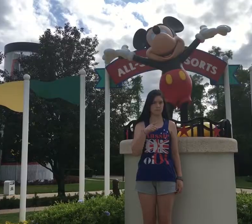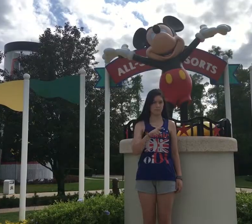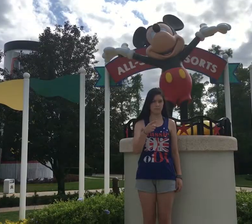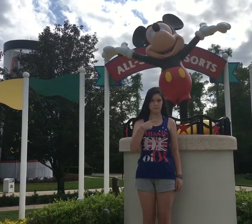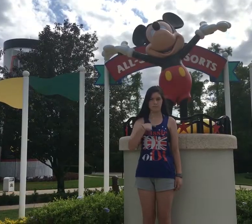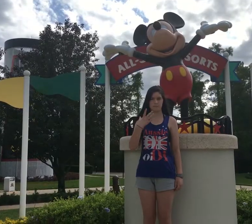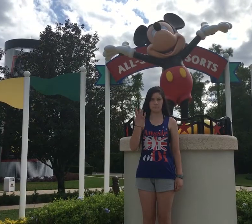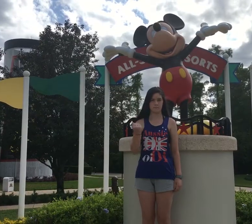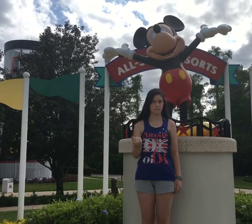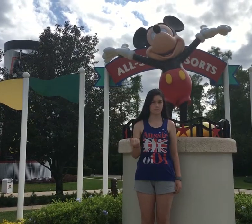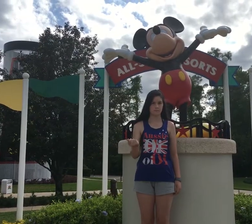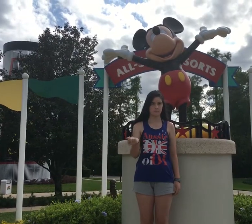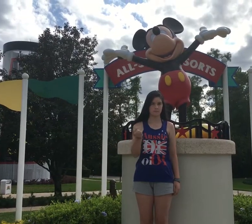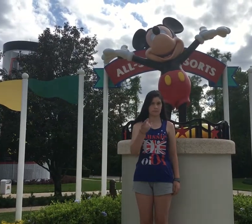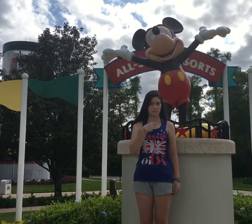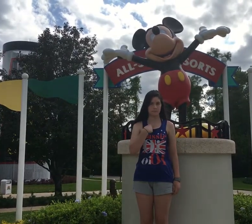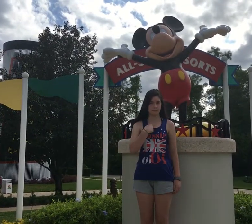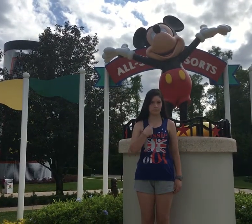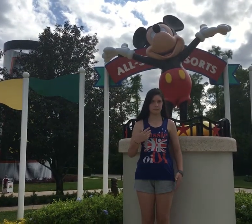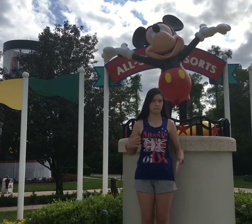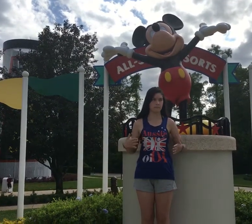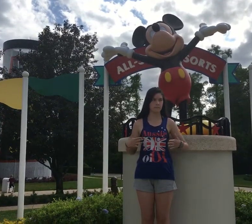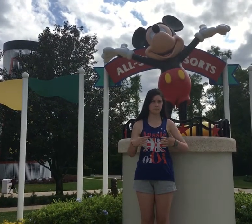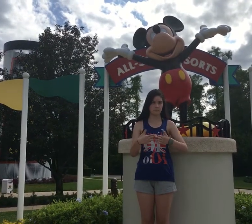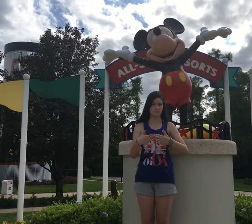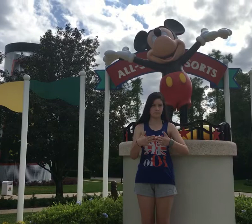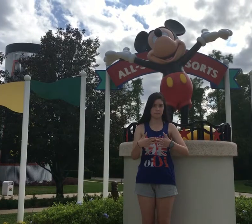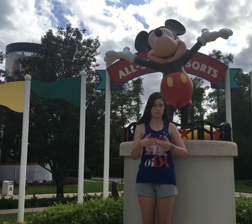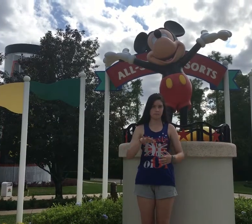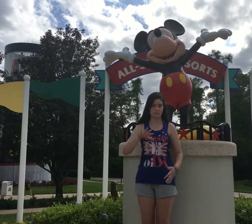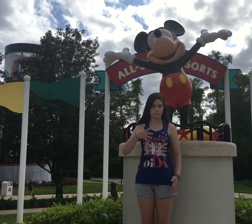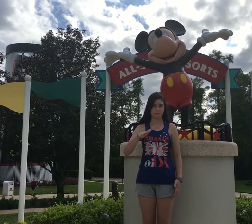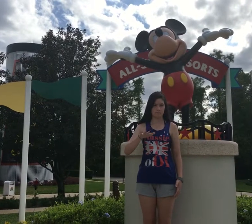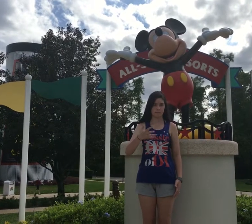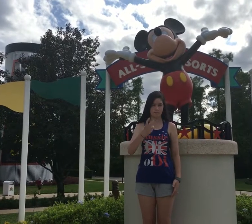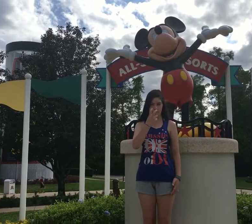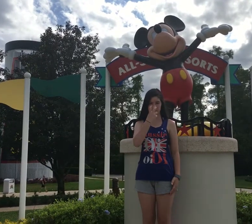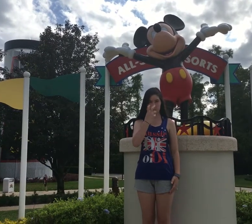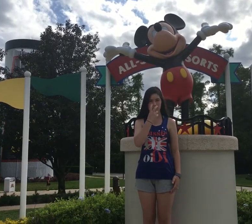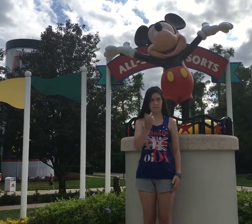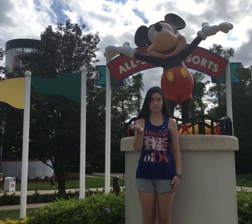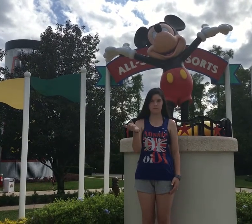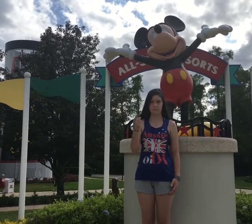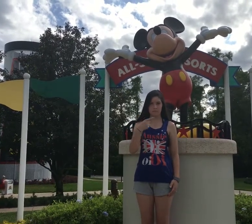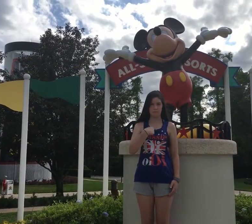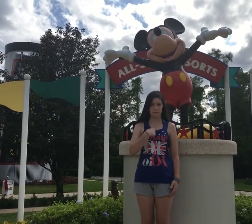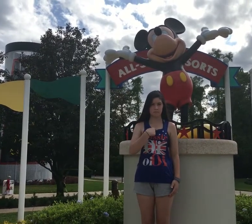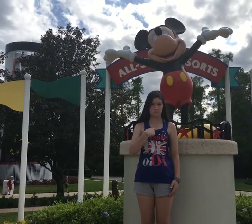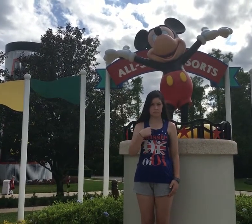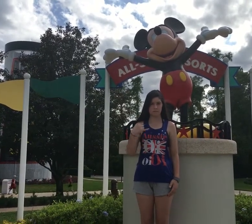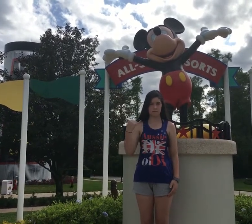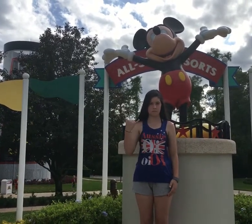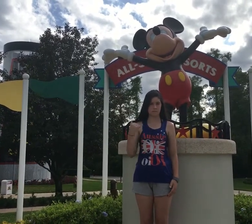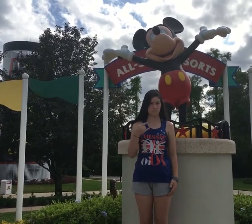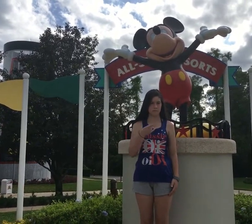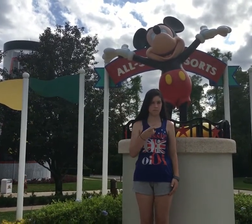and that I'd fight my corner. Maybe tonight I'll call